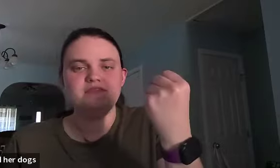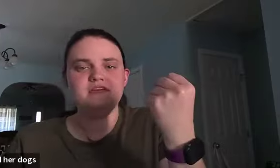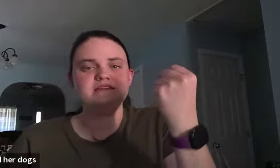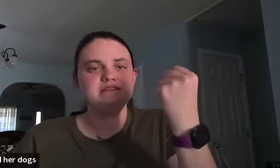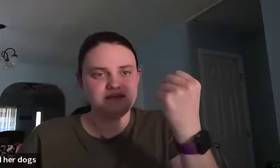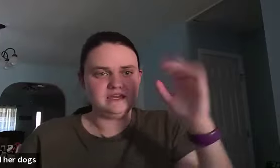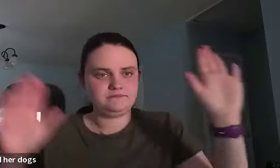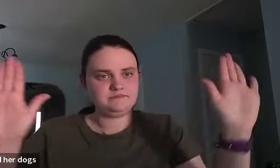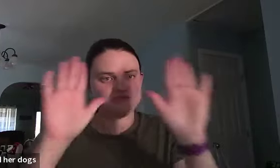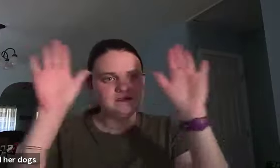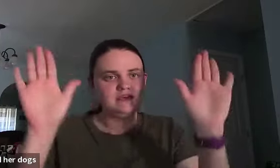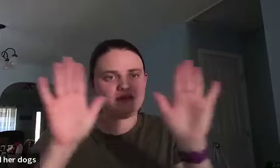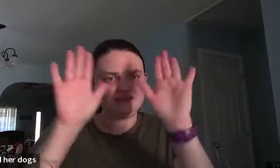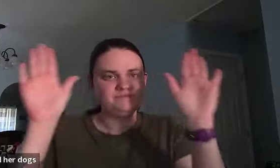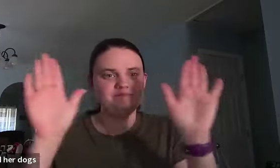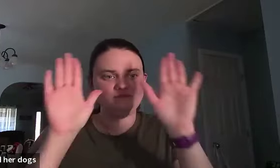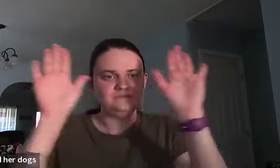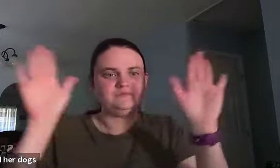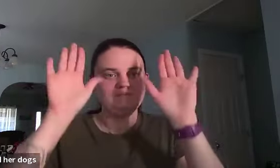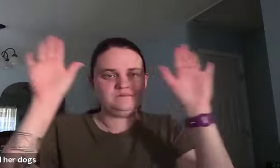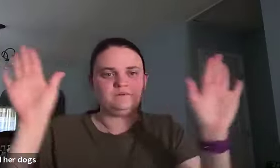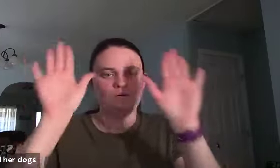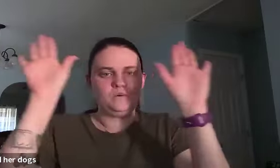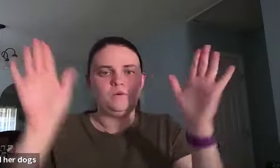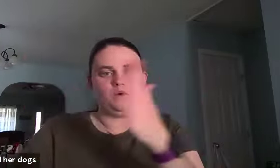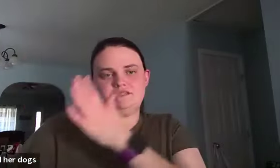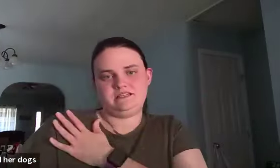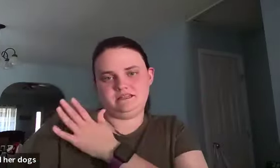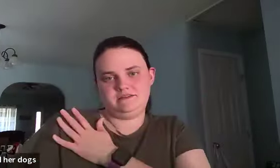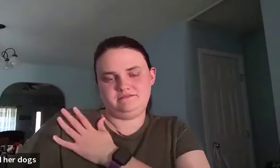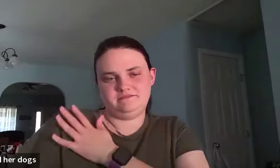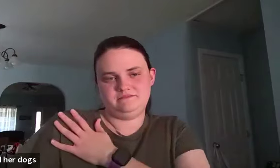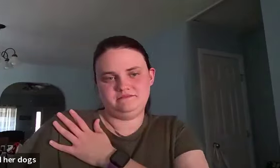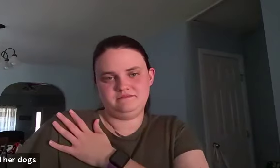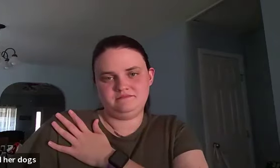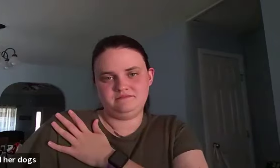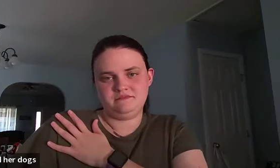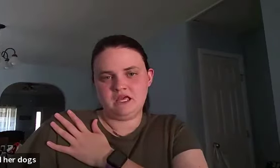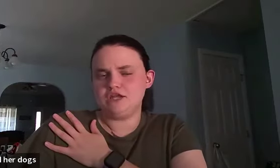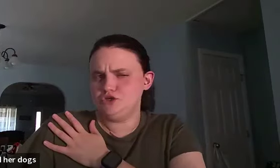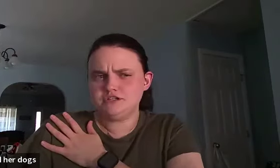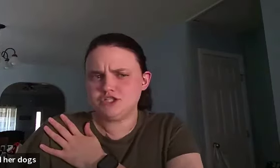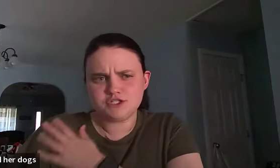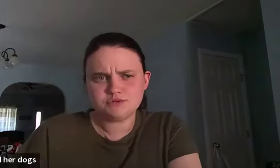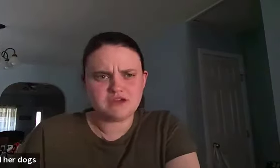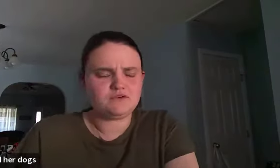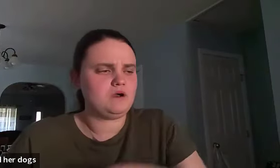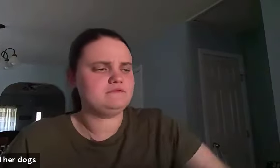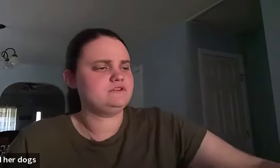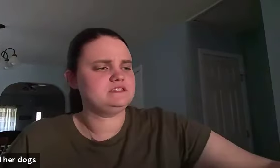And then Sunday. Sunday or Sunday. And you can choose whichever one for the